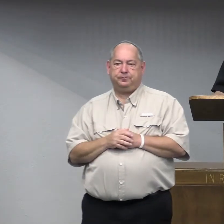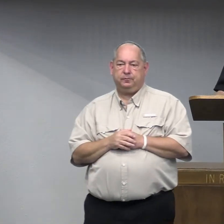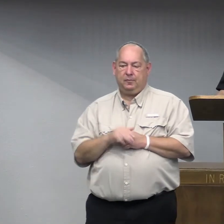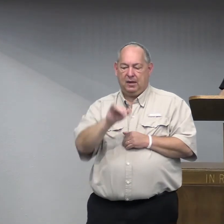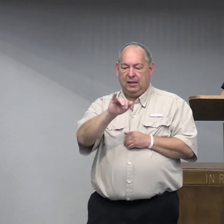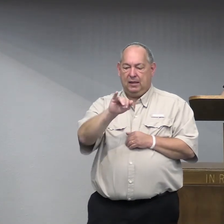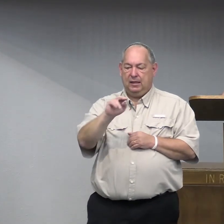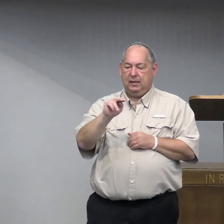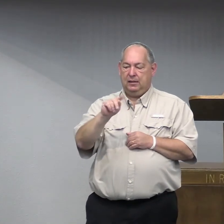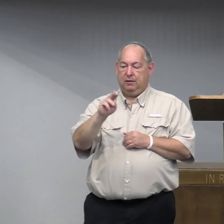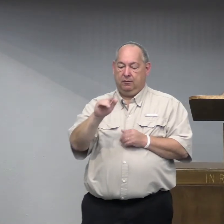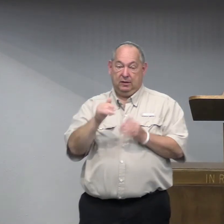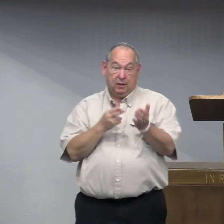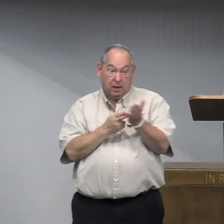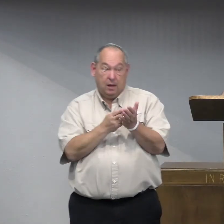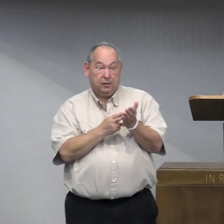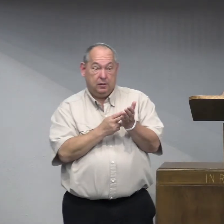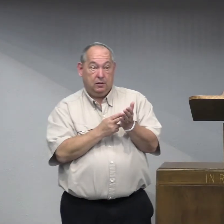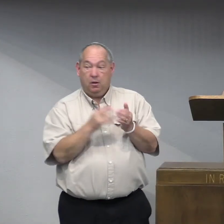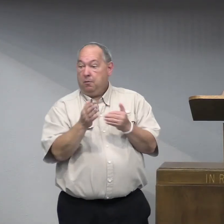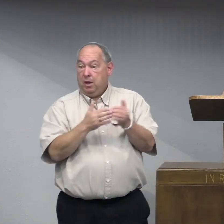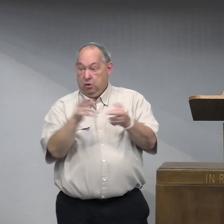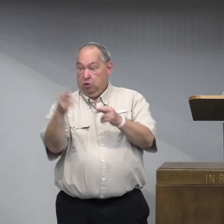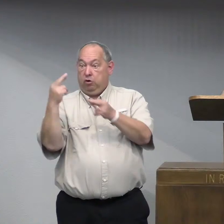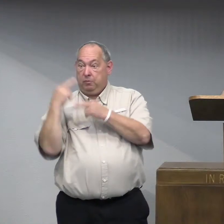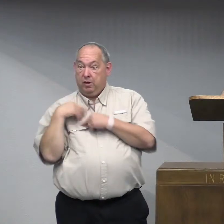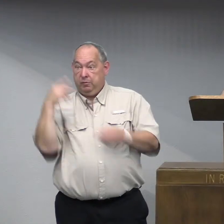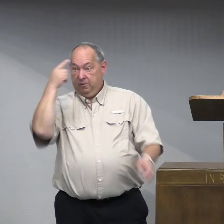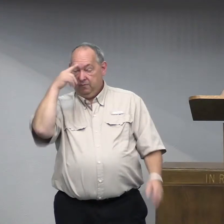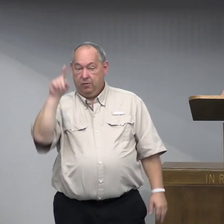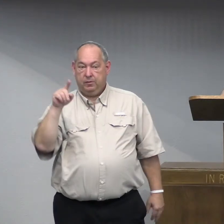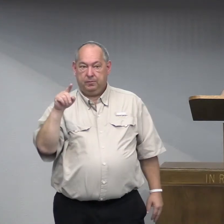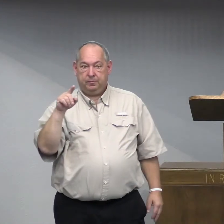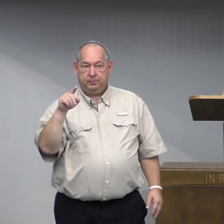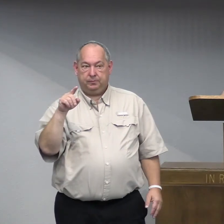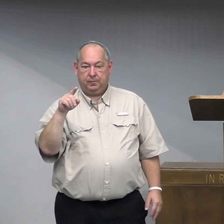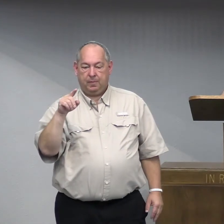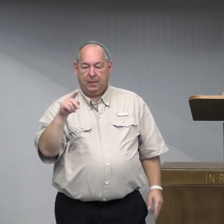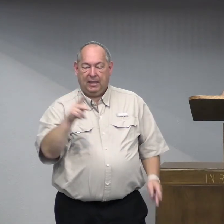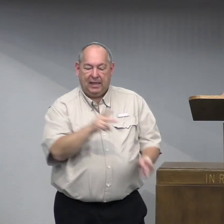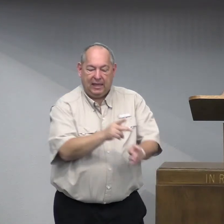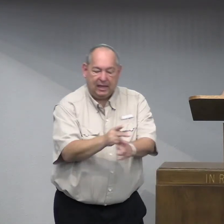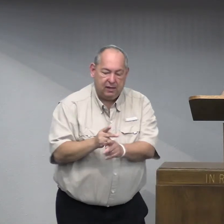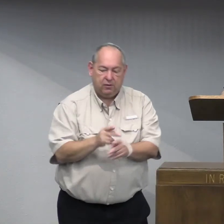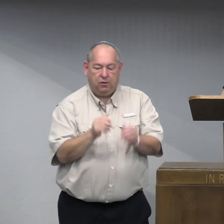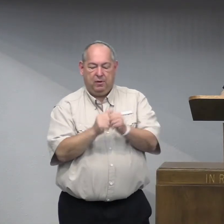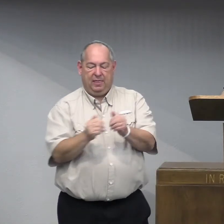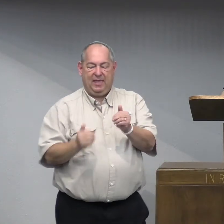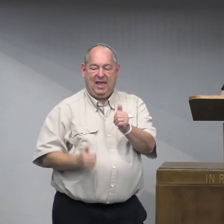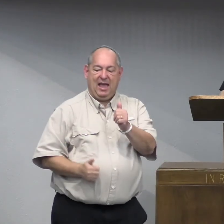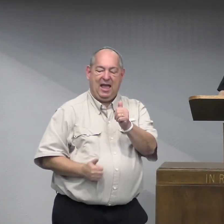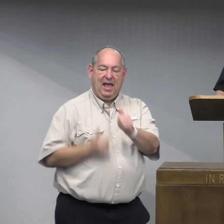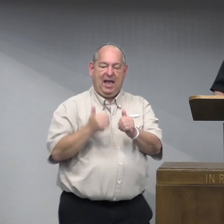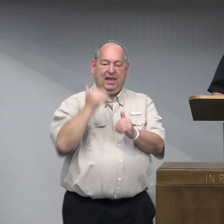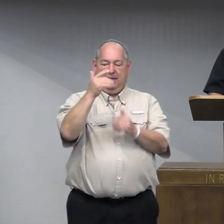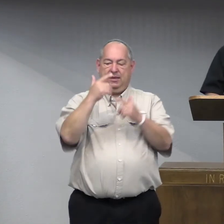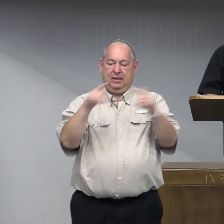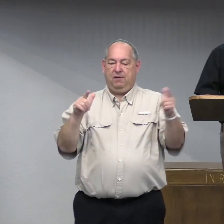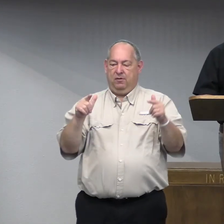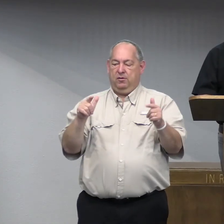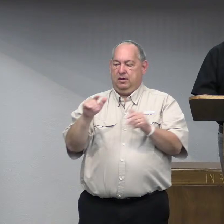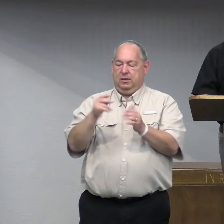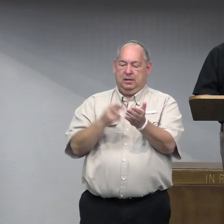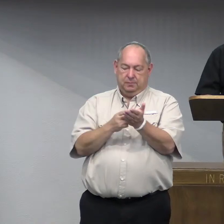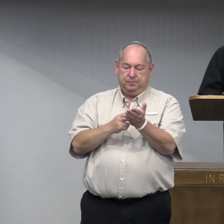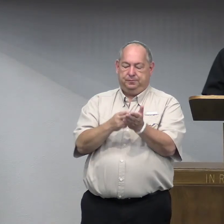Integrity. Whatever you are responsible for, handle it with the highest level of